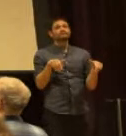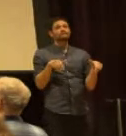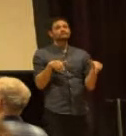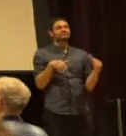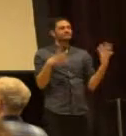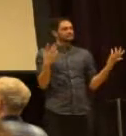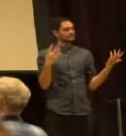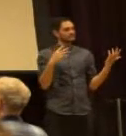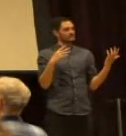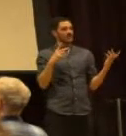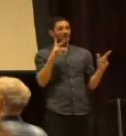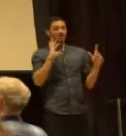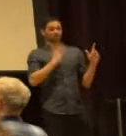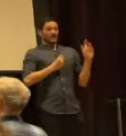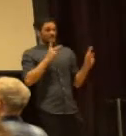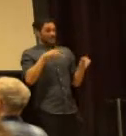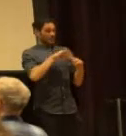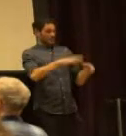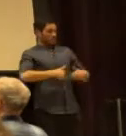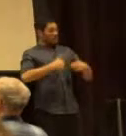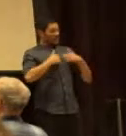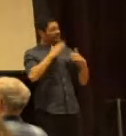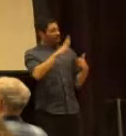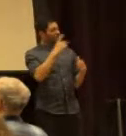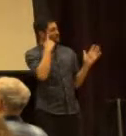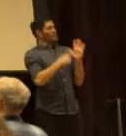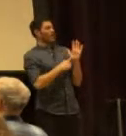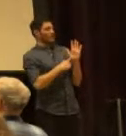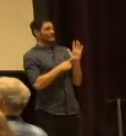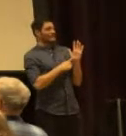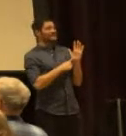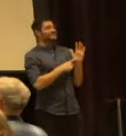in your life that you don't care about us.